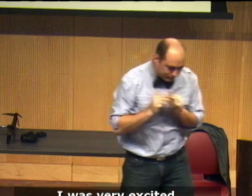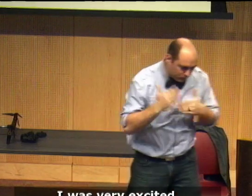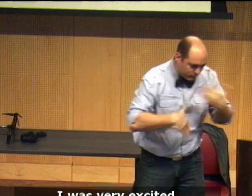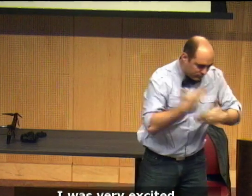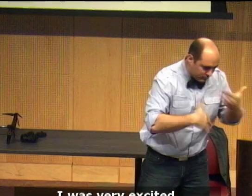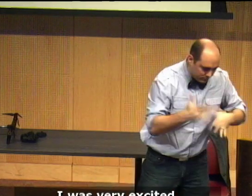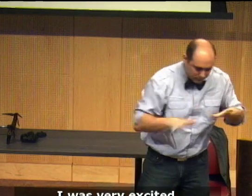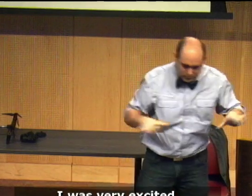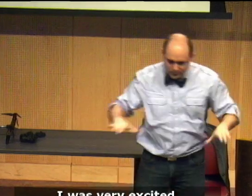excited.